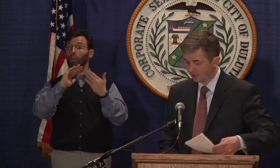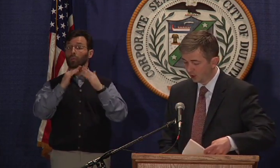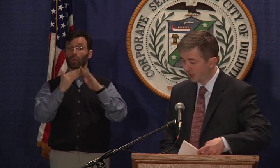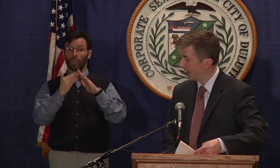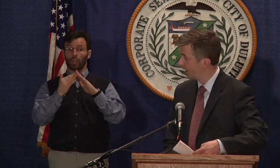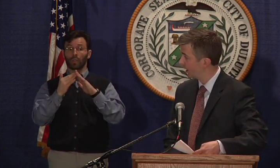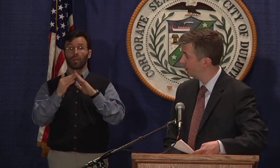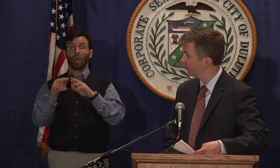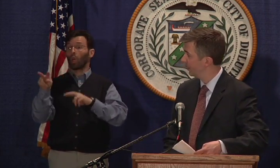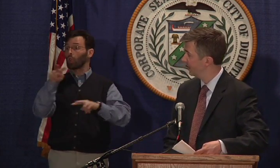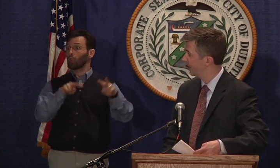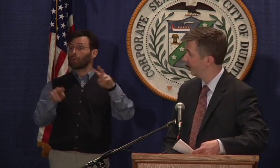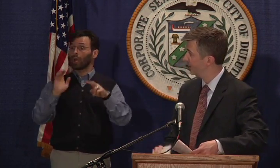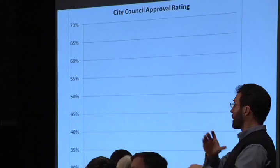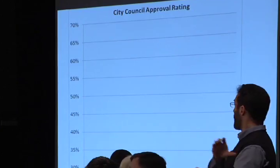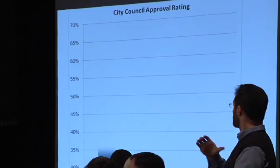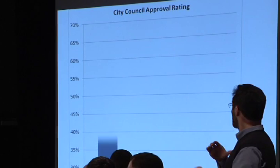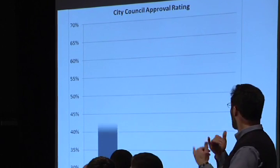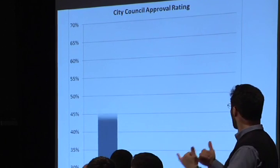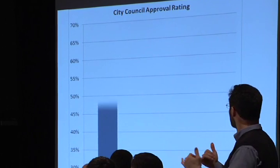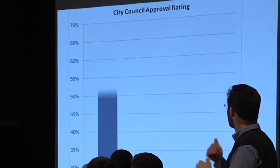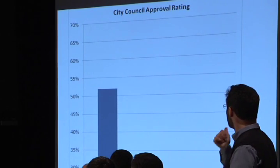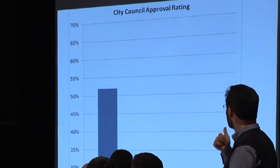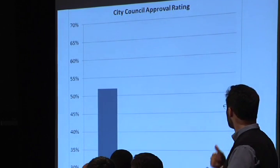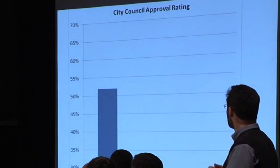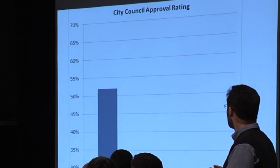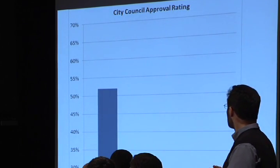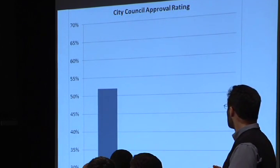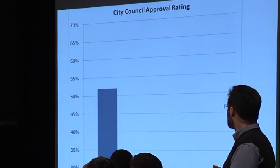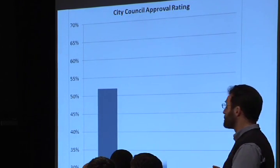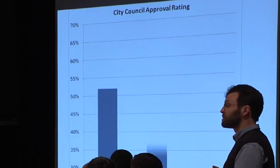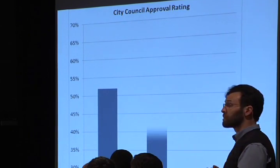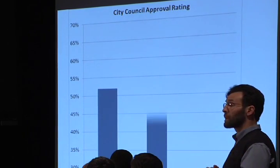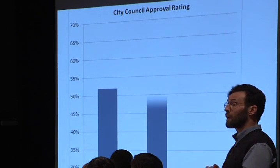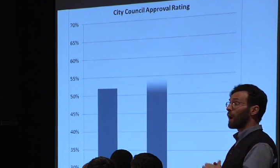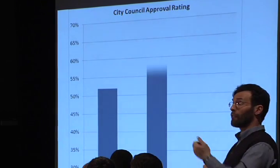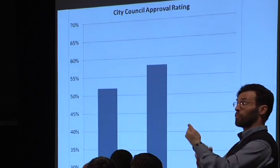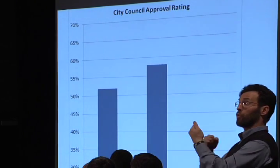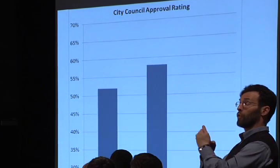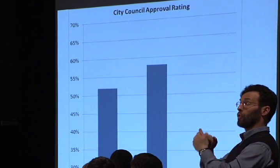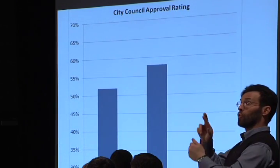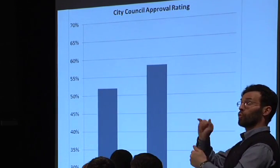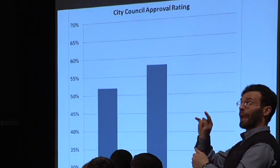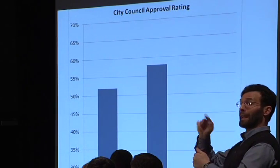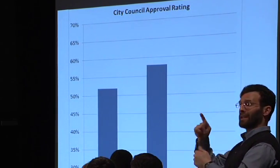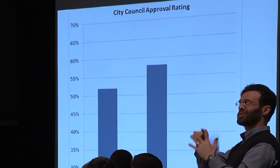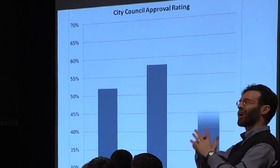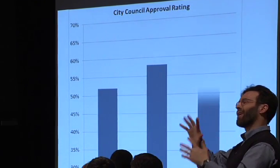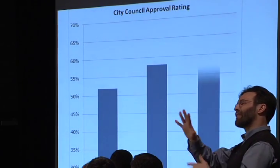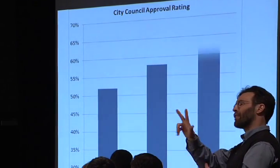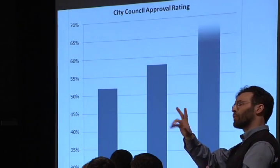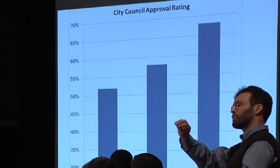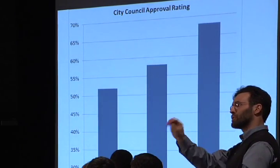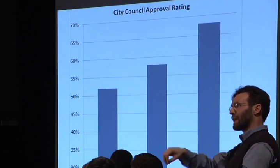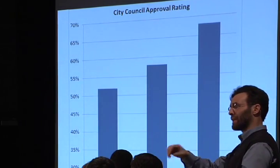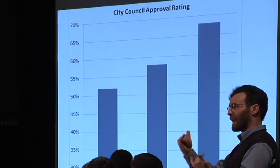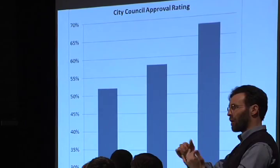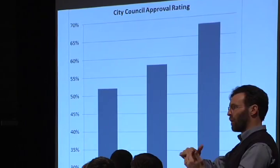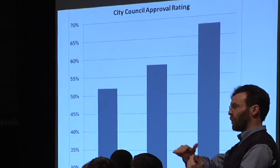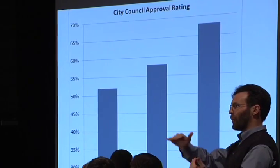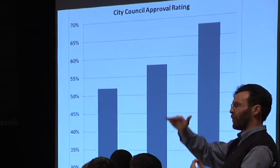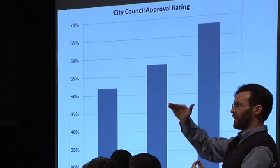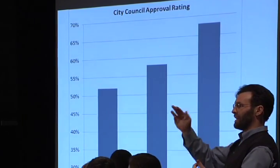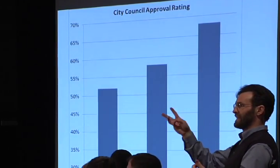is looking at our council these days. We see an approval rating that started at 53% and now is